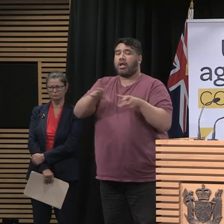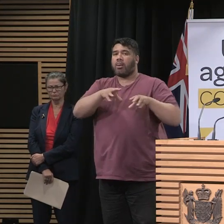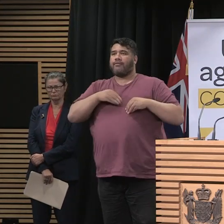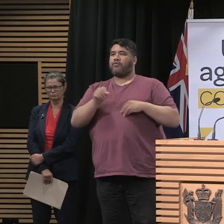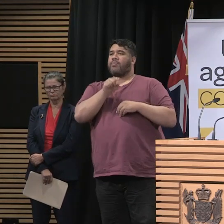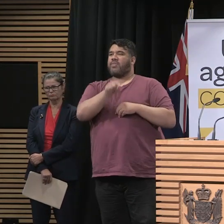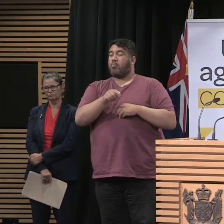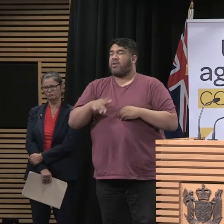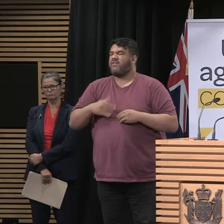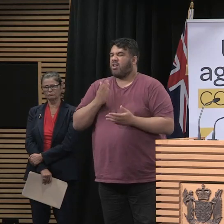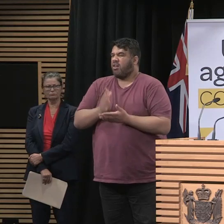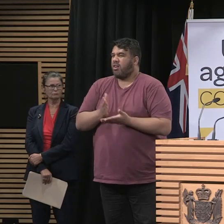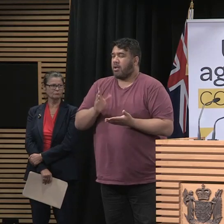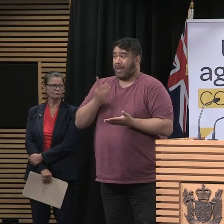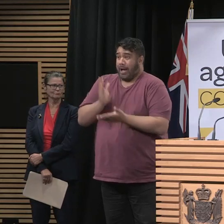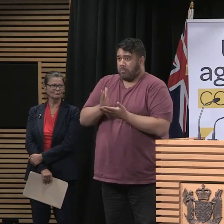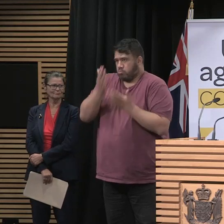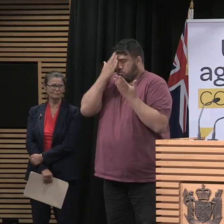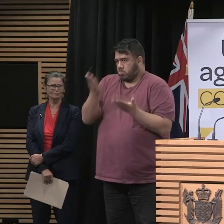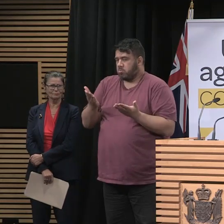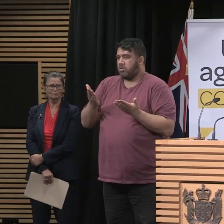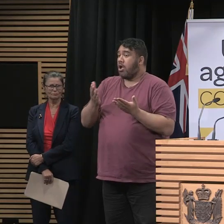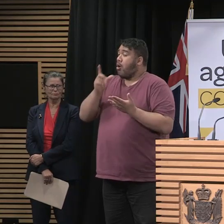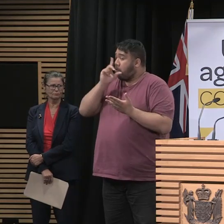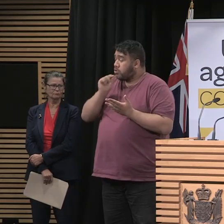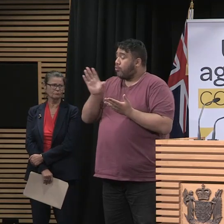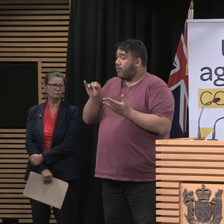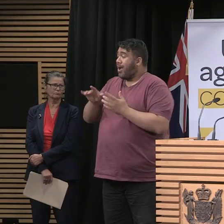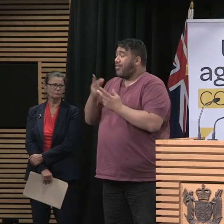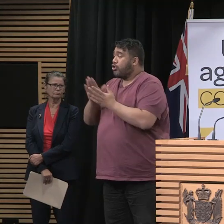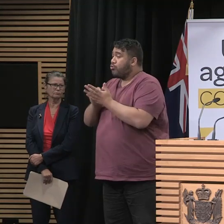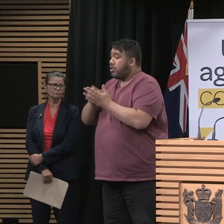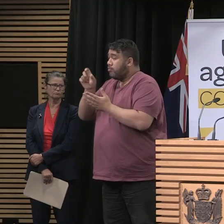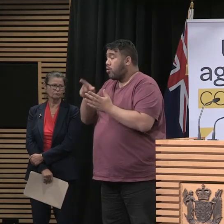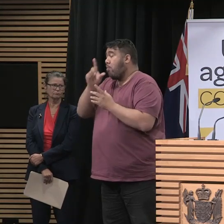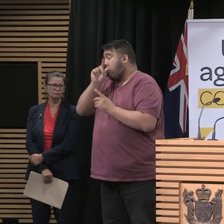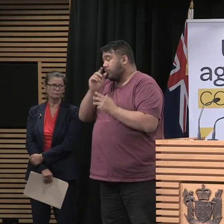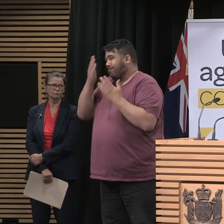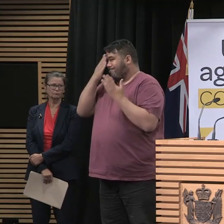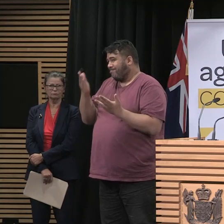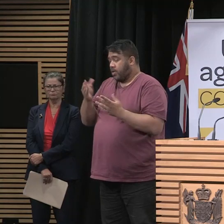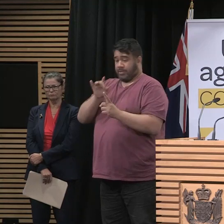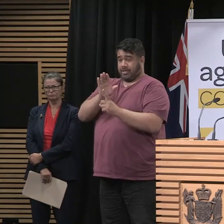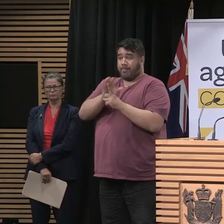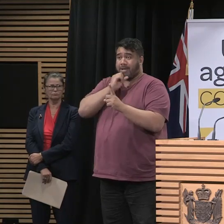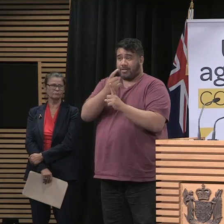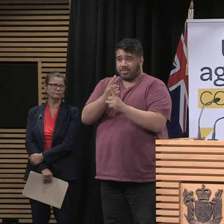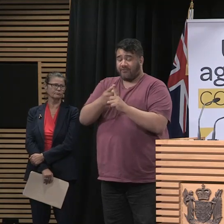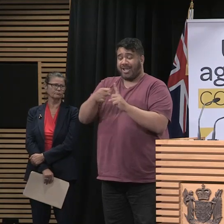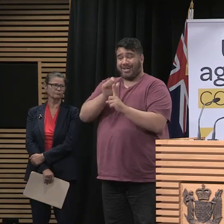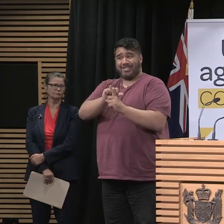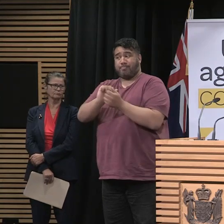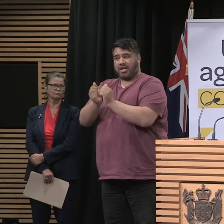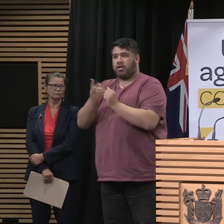out community transmission. So both he and his partner have tested positive. They've been in strict self-isolation. The other one is